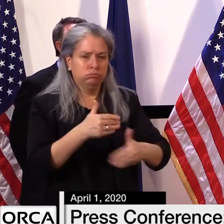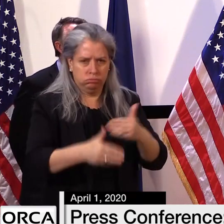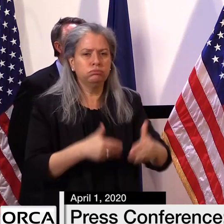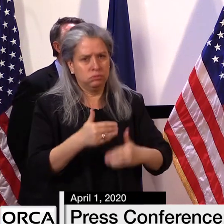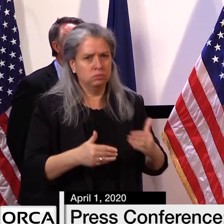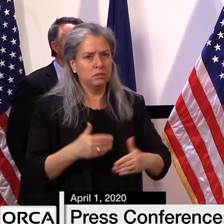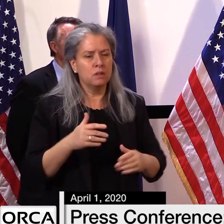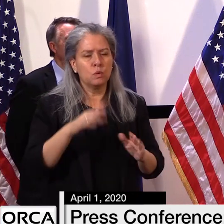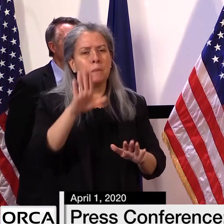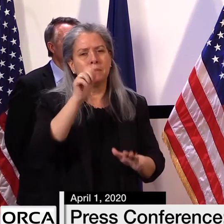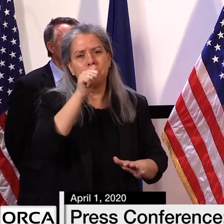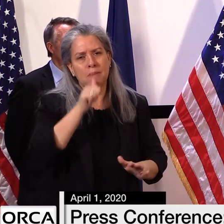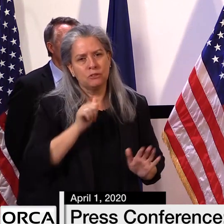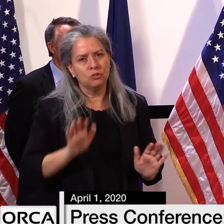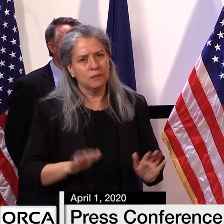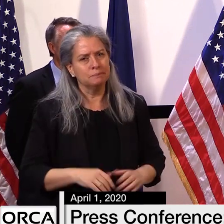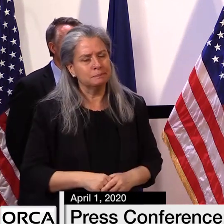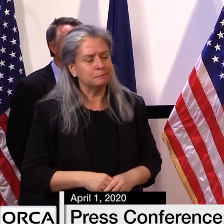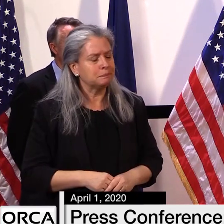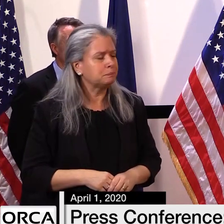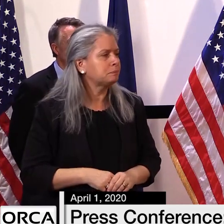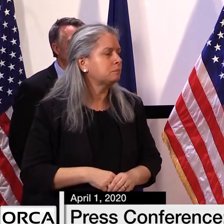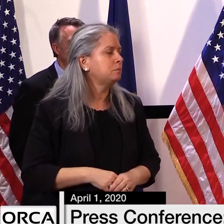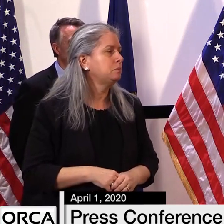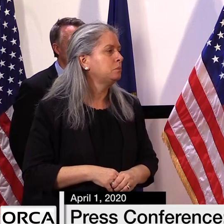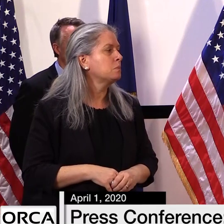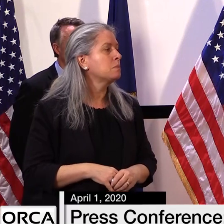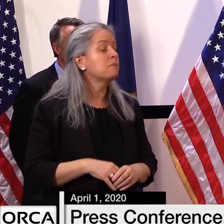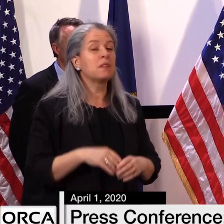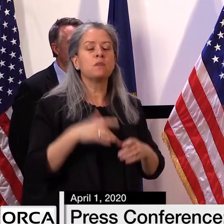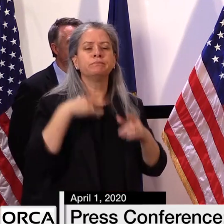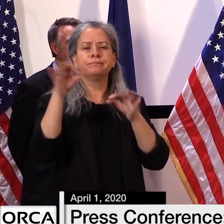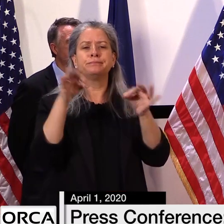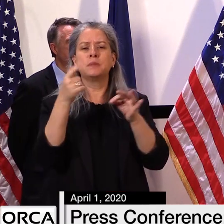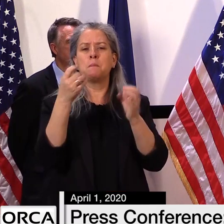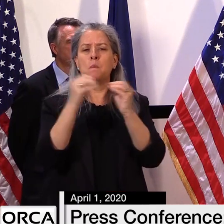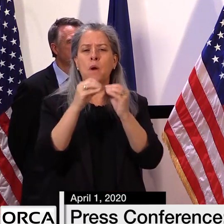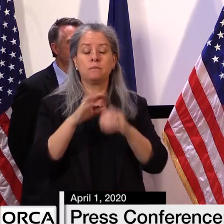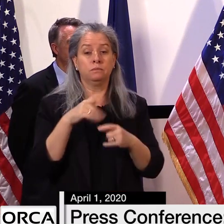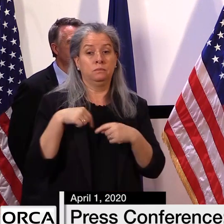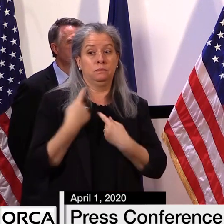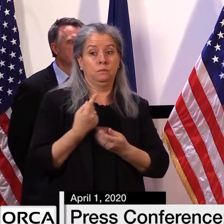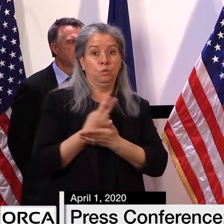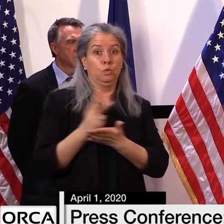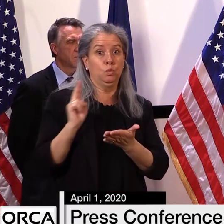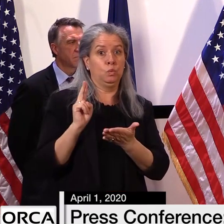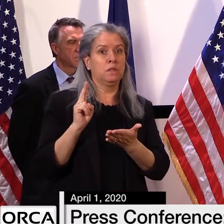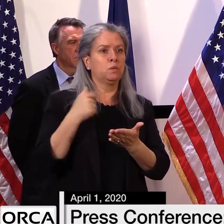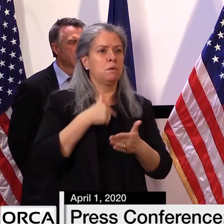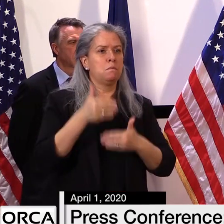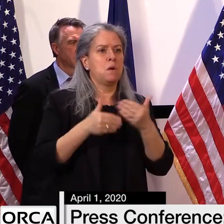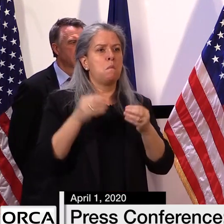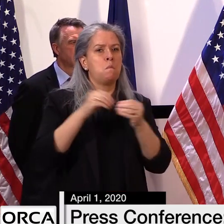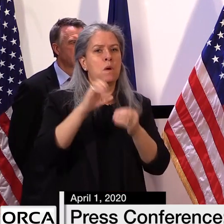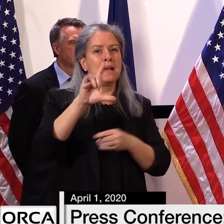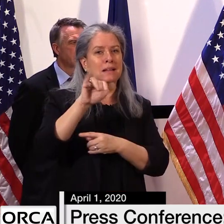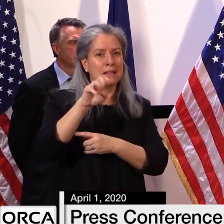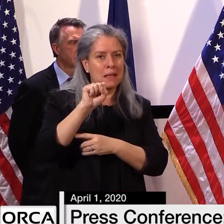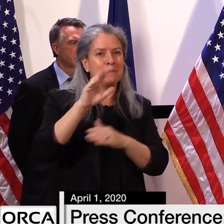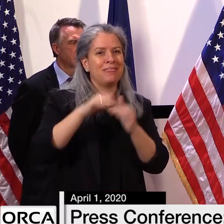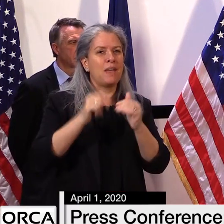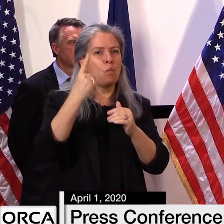I want to give some perspective. In the past 2 weeks, we've processed more claims than we do in a typical